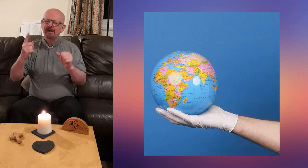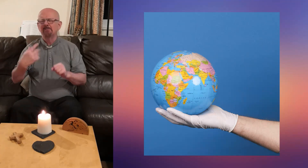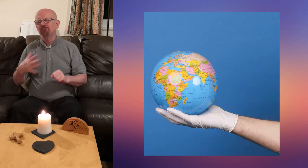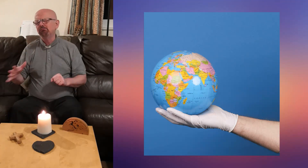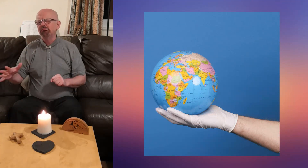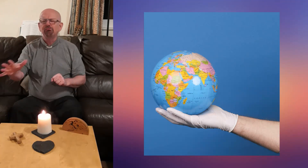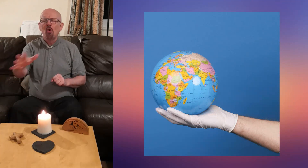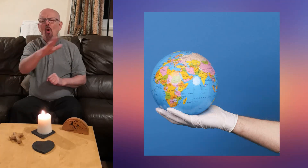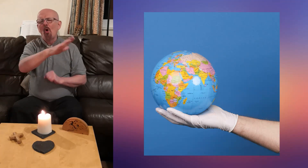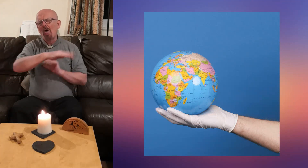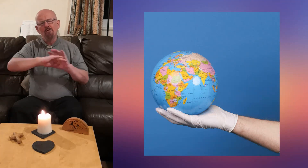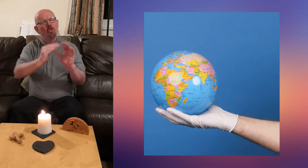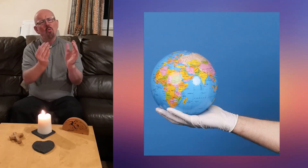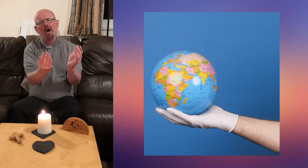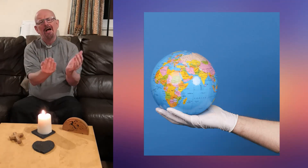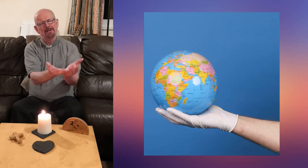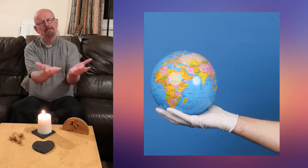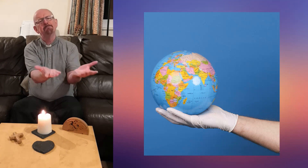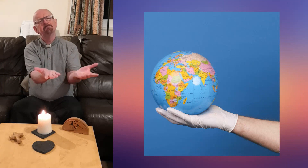world.